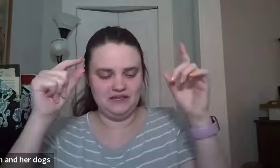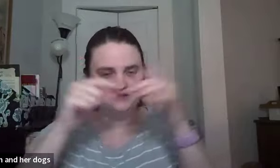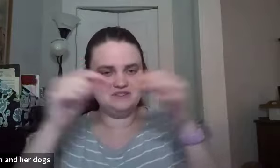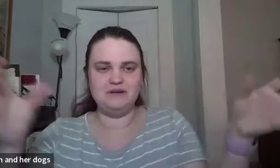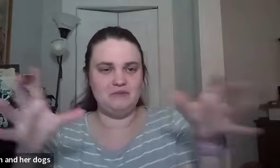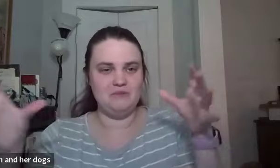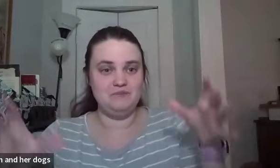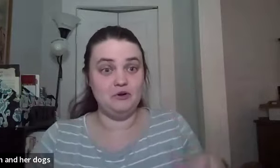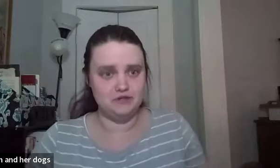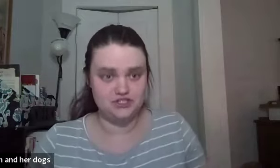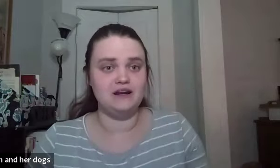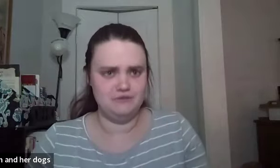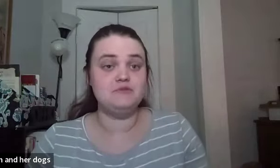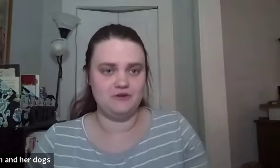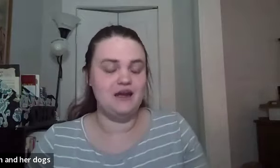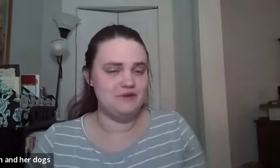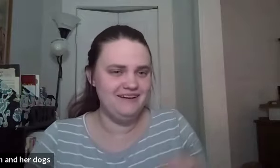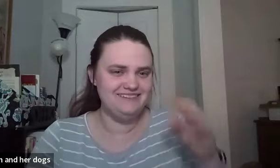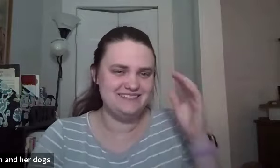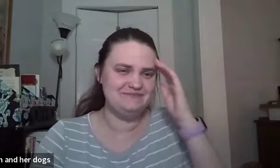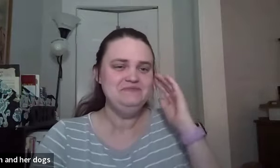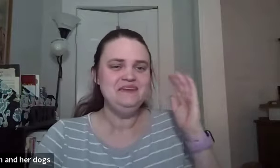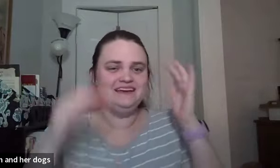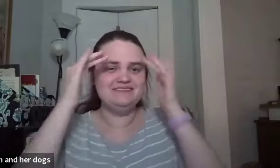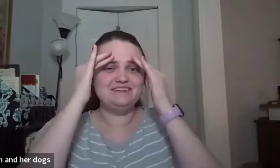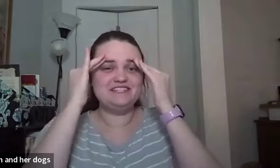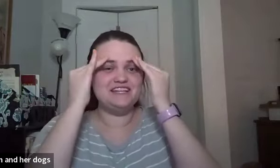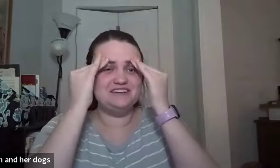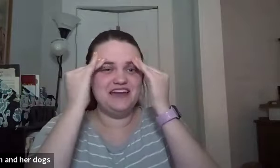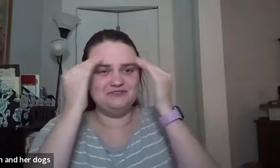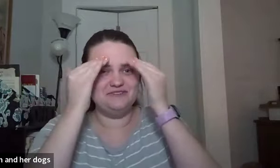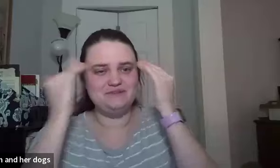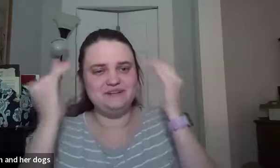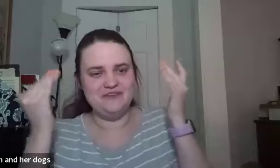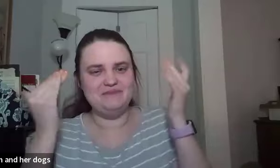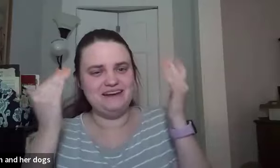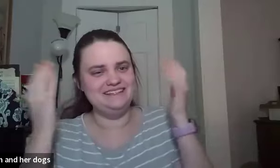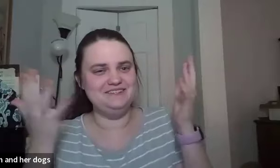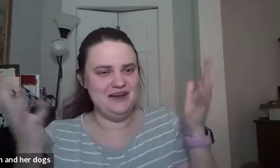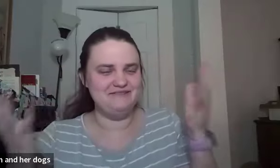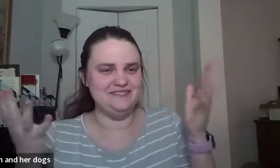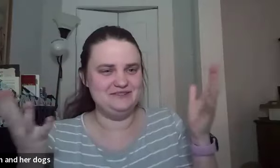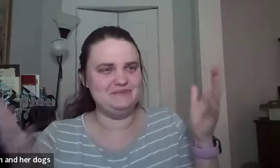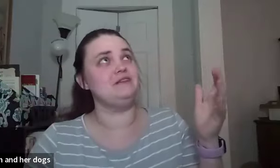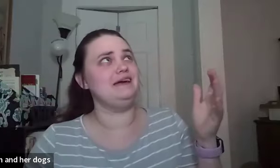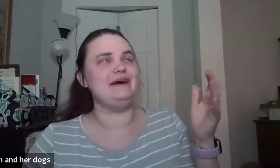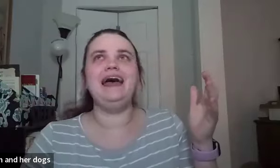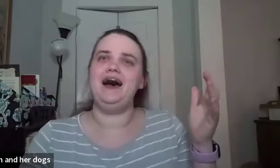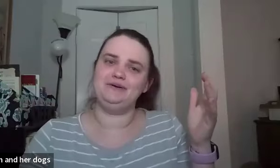get used to being around people who are just trying to remember their eyebrows. They're just such a natural feature we don't think about until you have to use them and you're like, wait, how do I